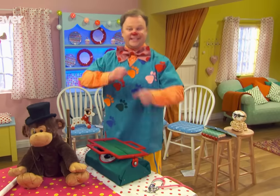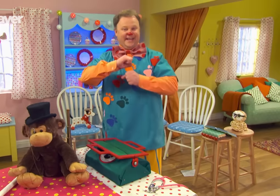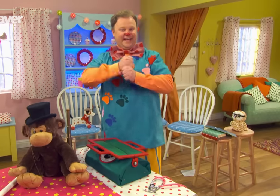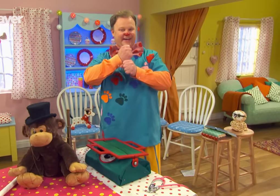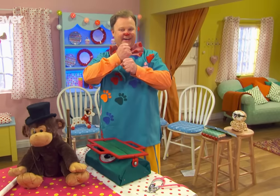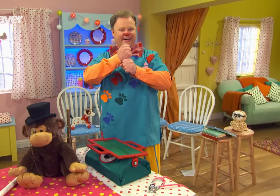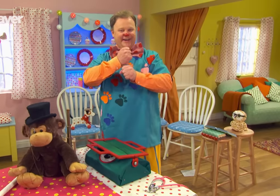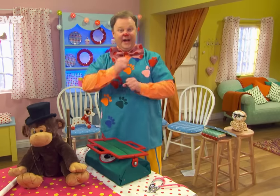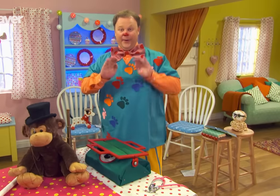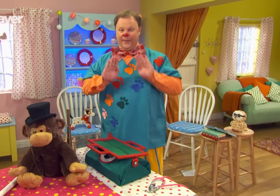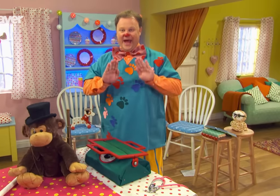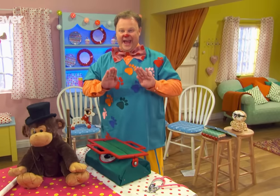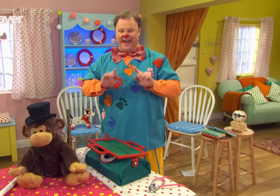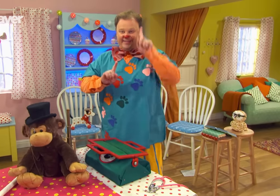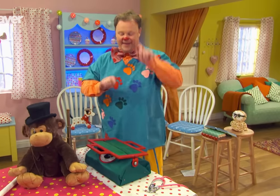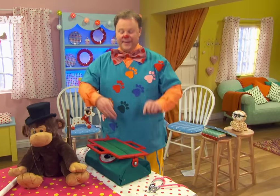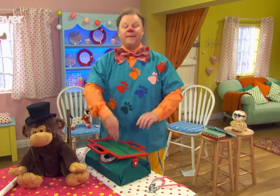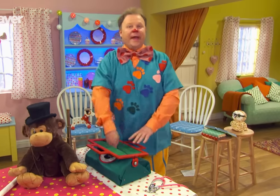the cure. Wait.